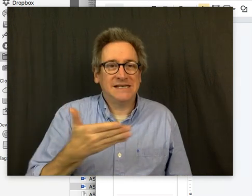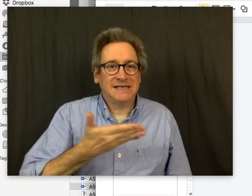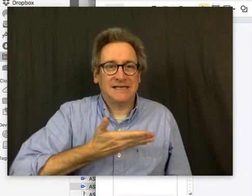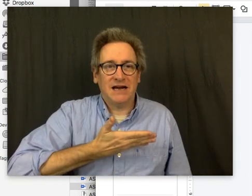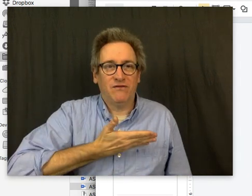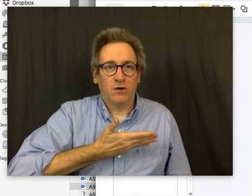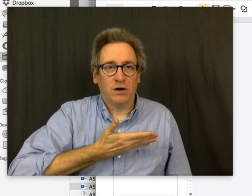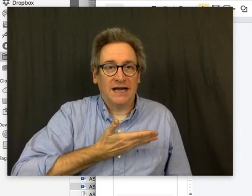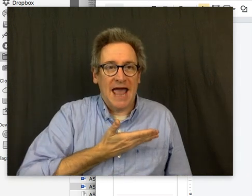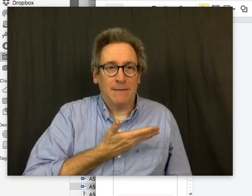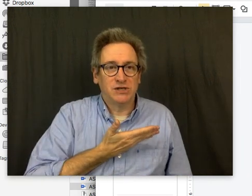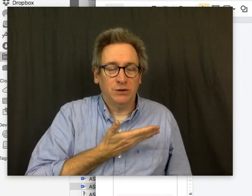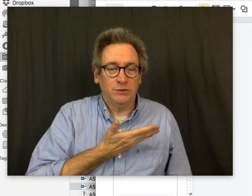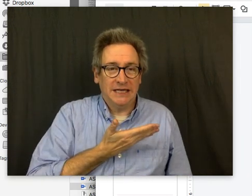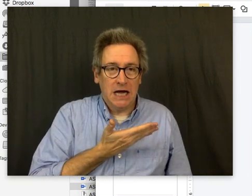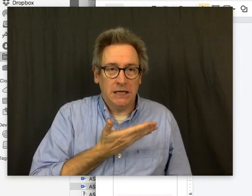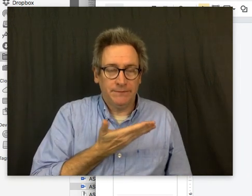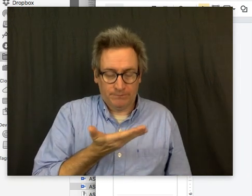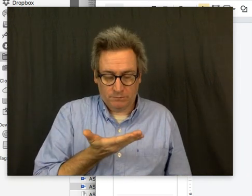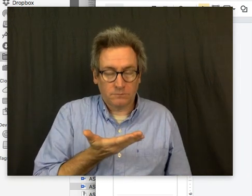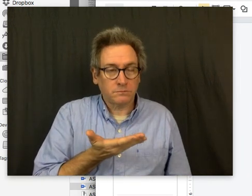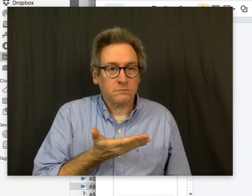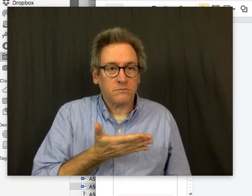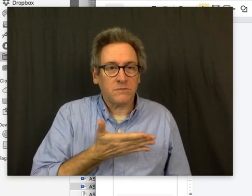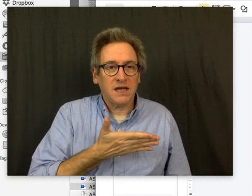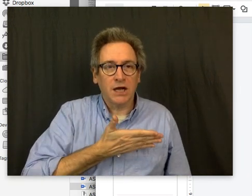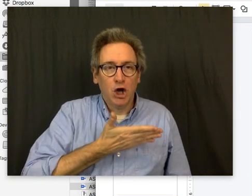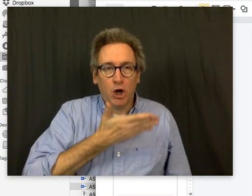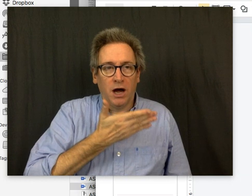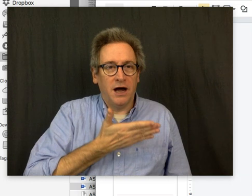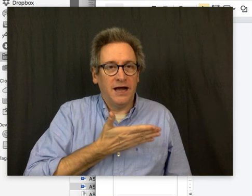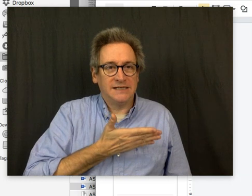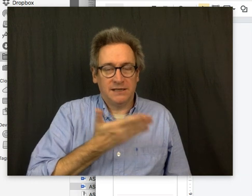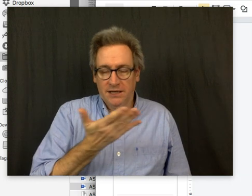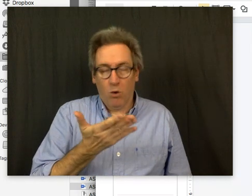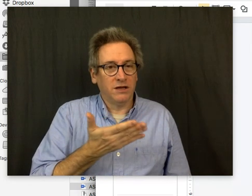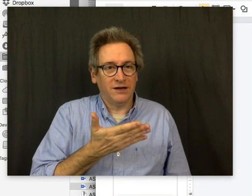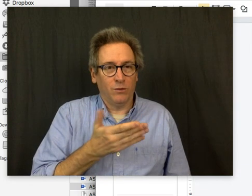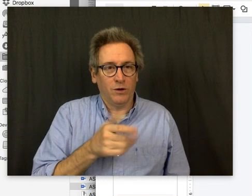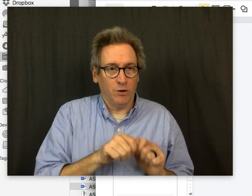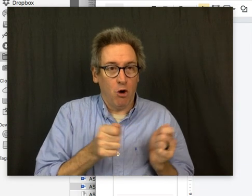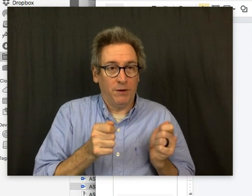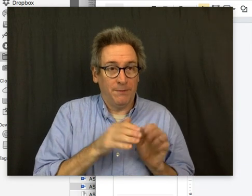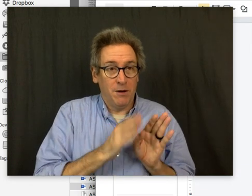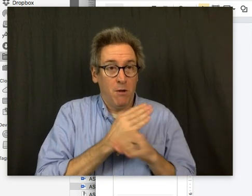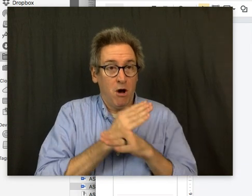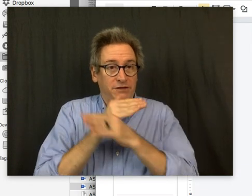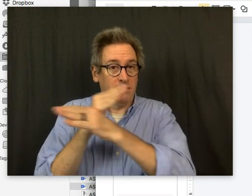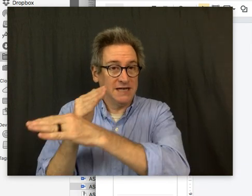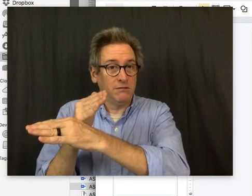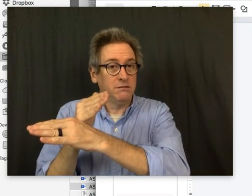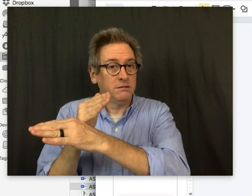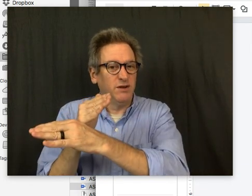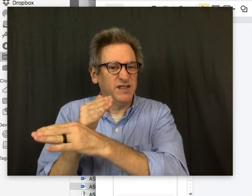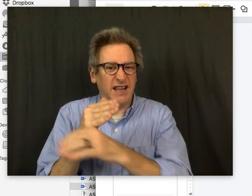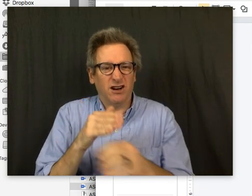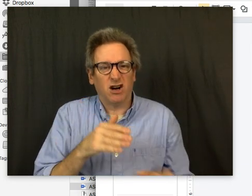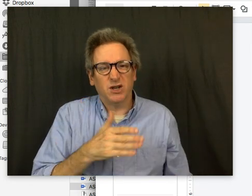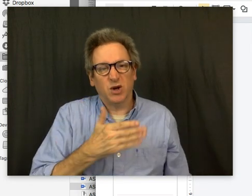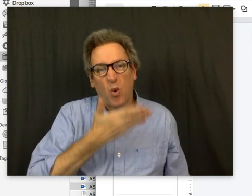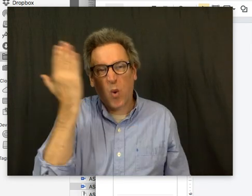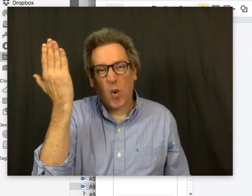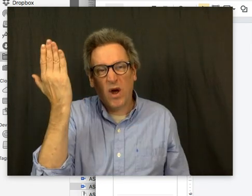This is a sign for like absolutely none. It's like, it's the wallet where you open it up and a moth comes out when you see